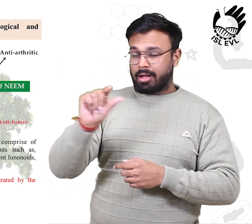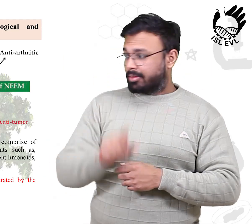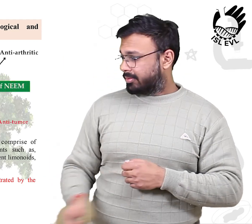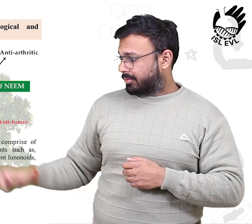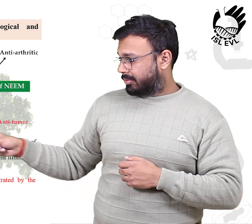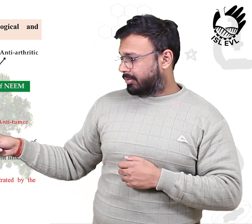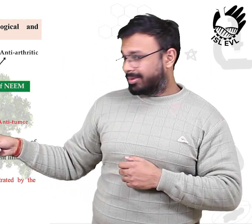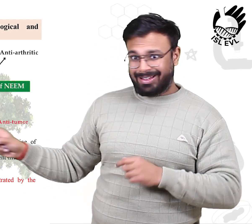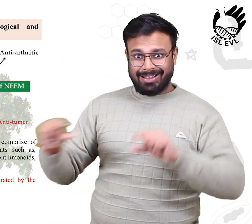etc.